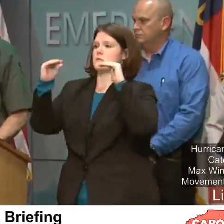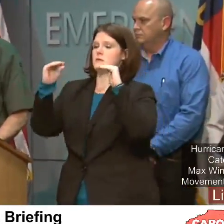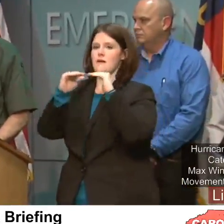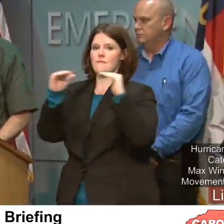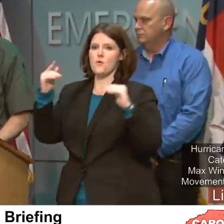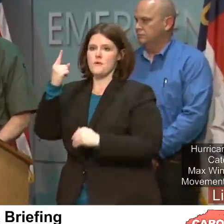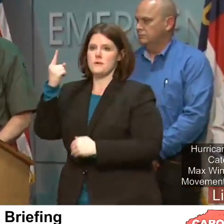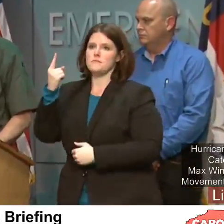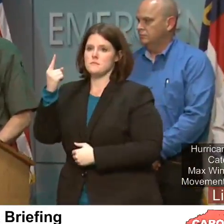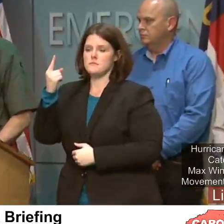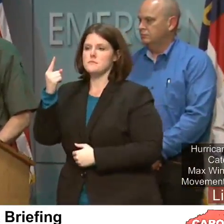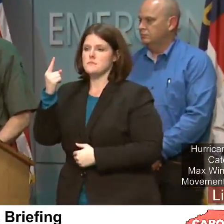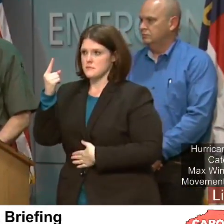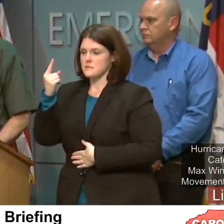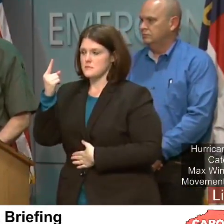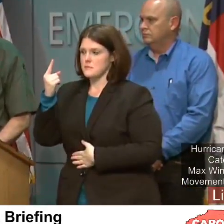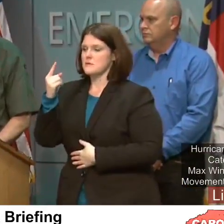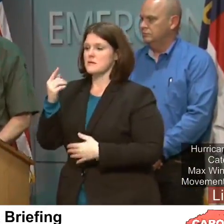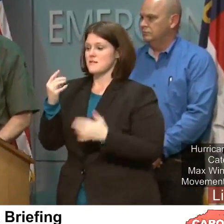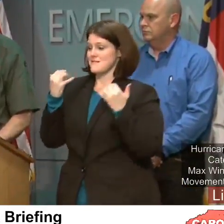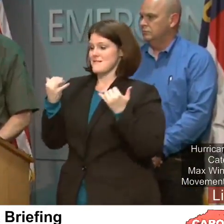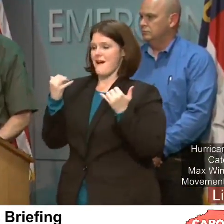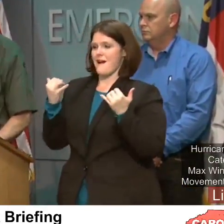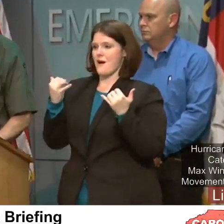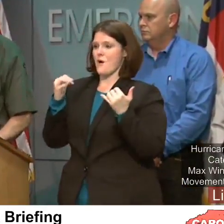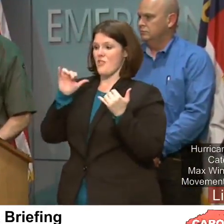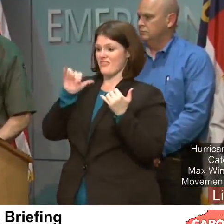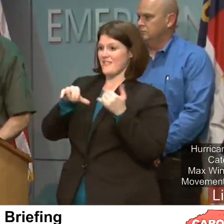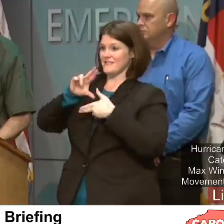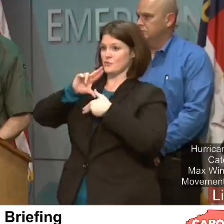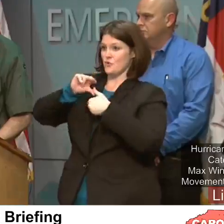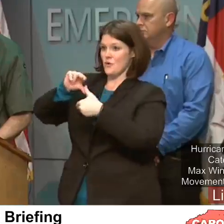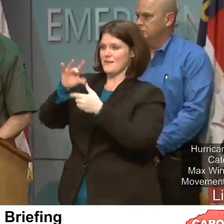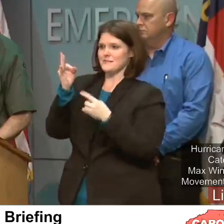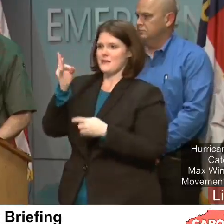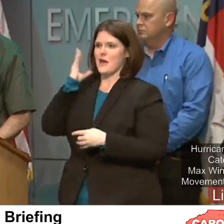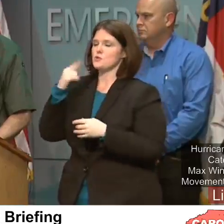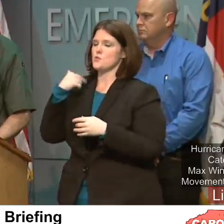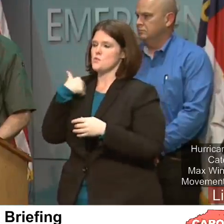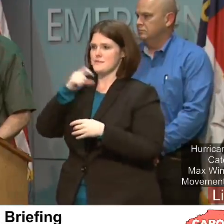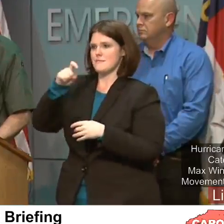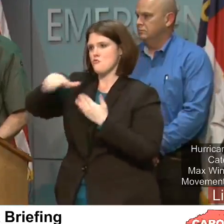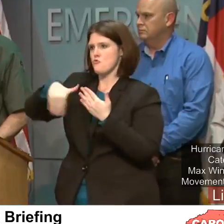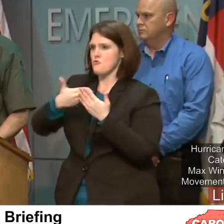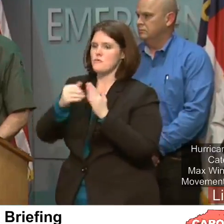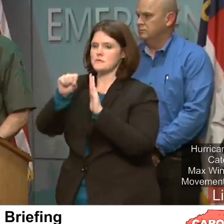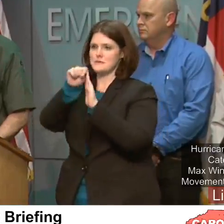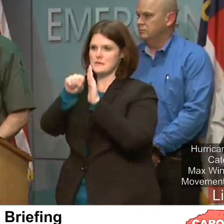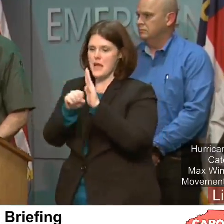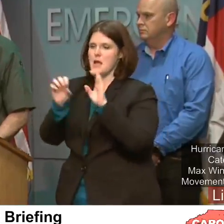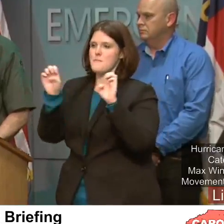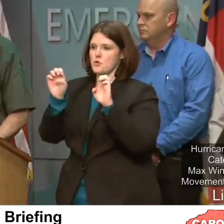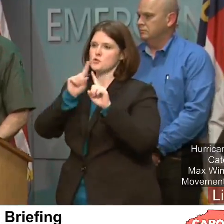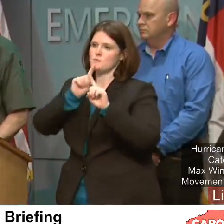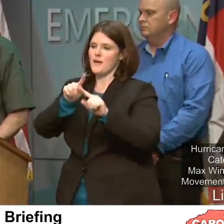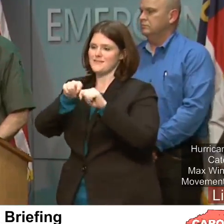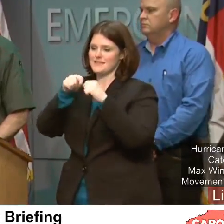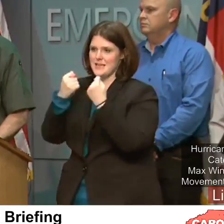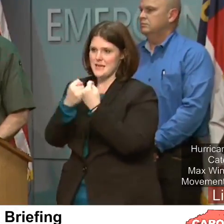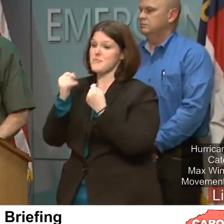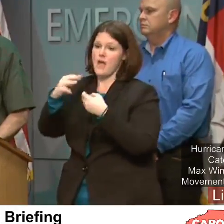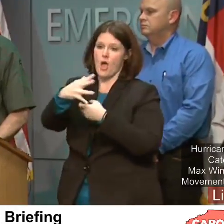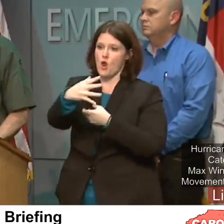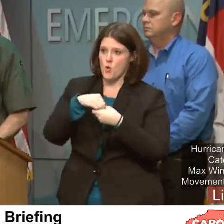this time. This is a disaster requiring the participation of all state emergency response team members to include